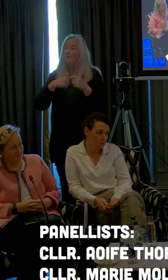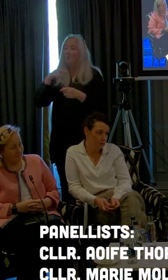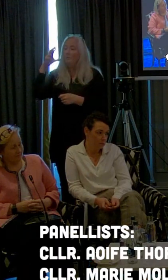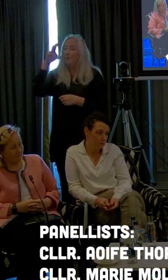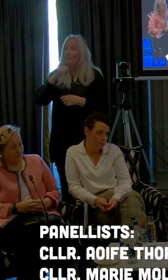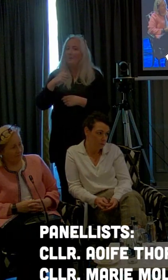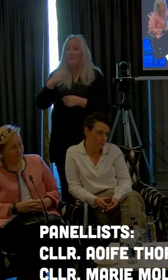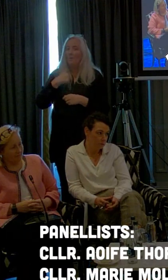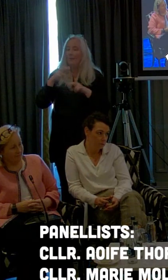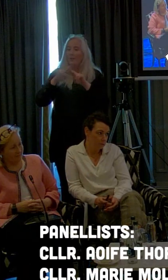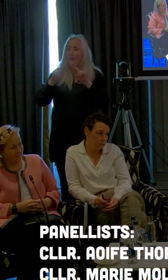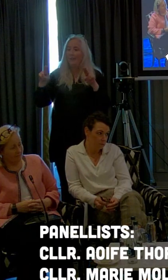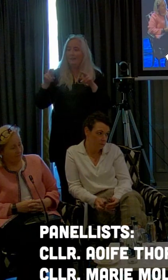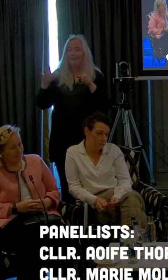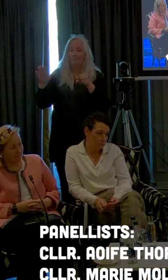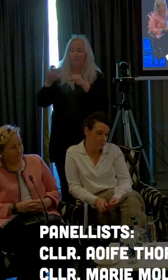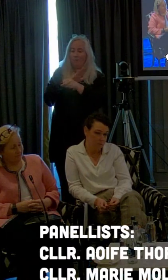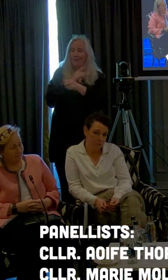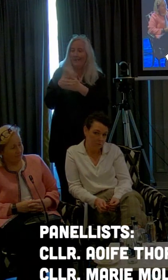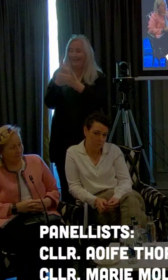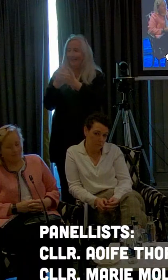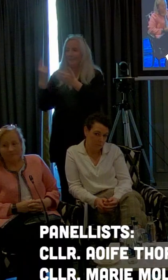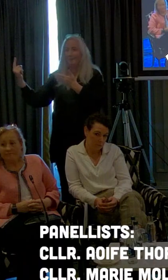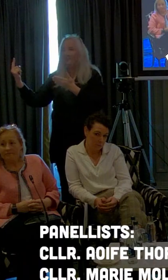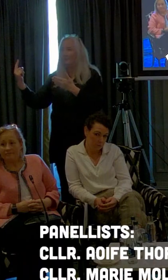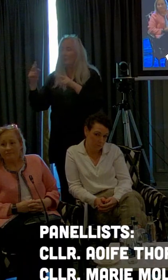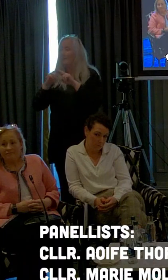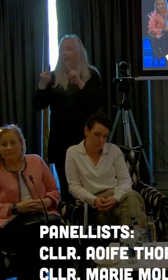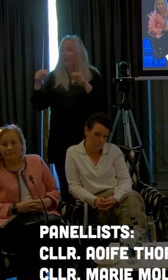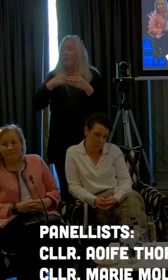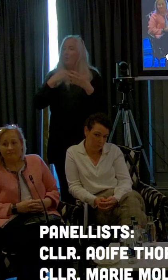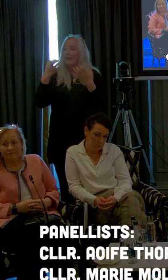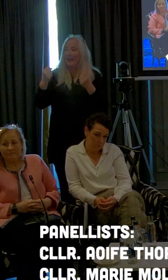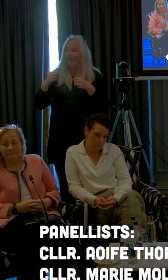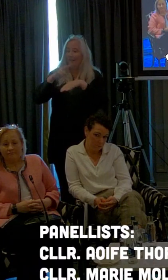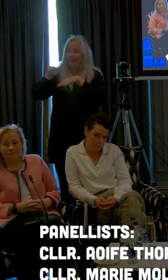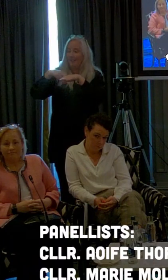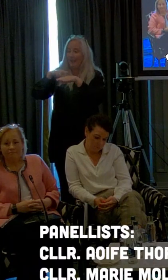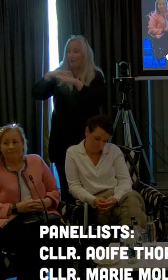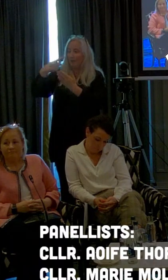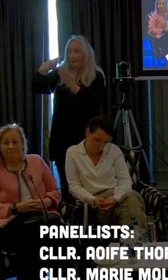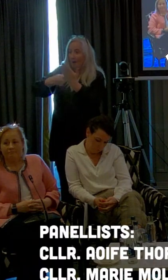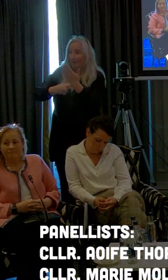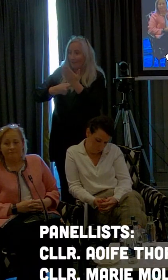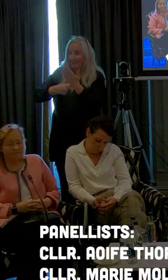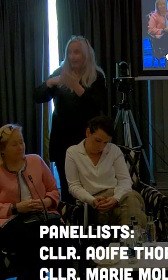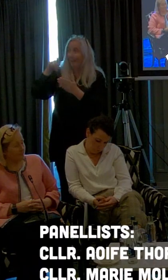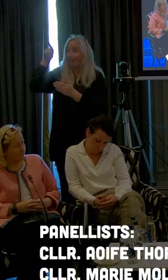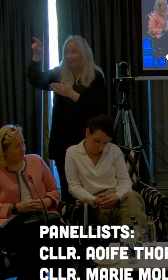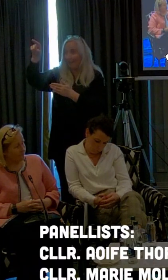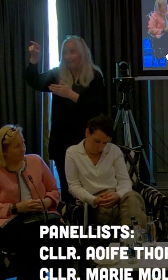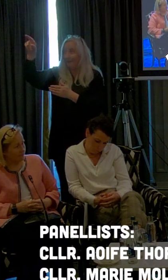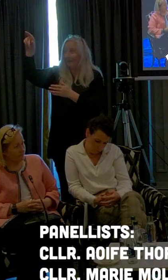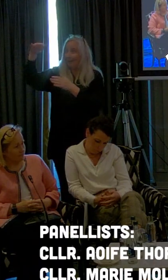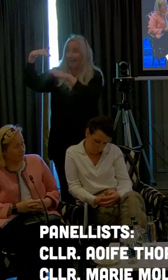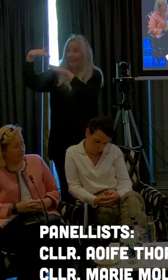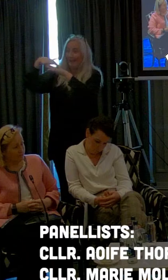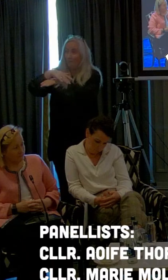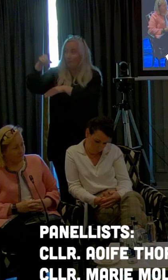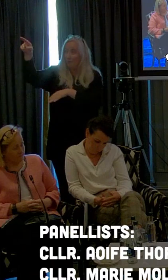much hindered by national policy. You know, national policy influences local government policy, and we have to be